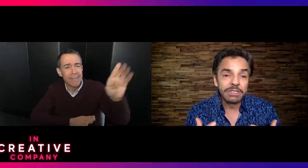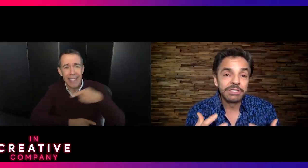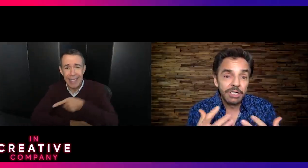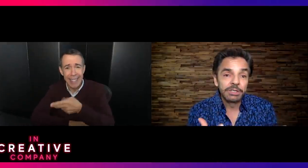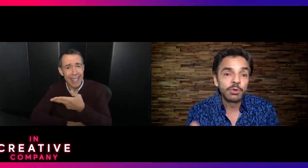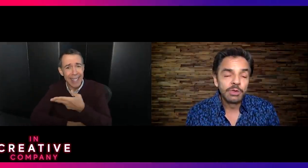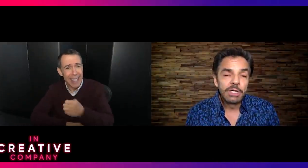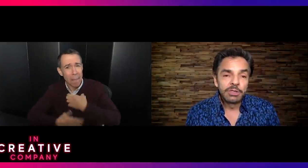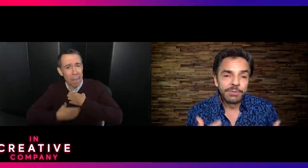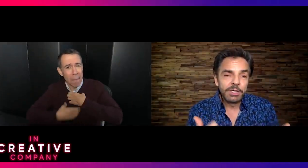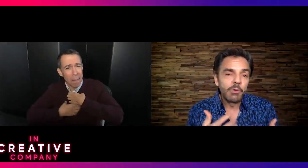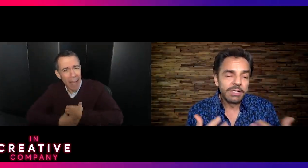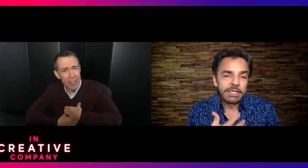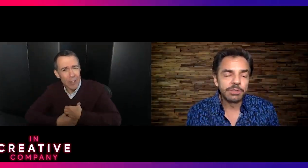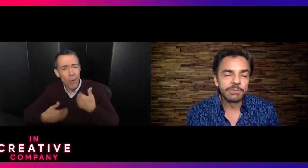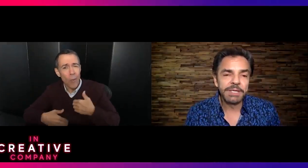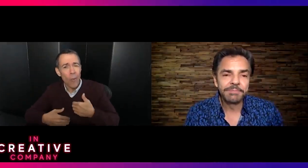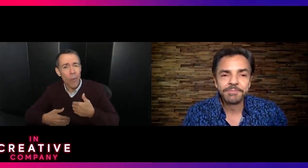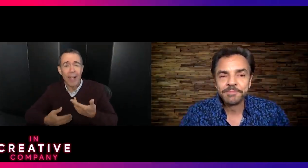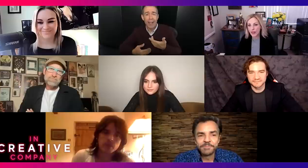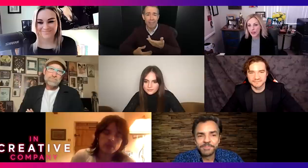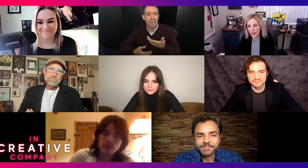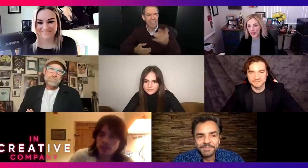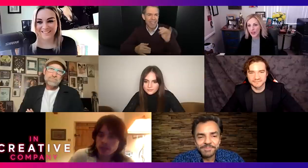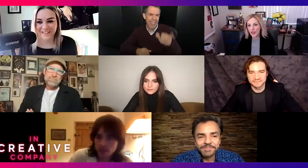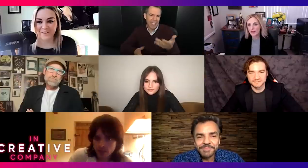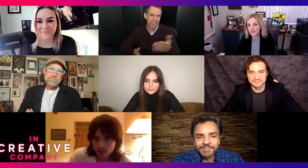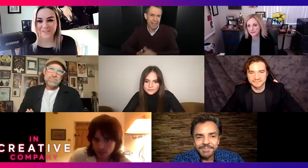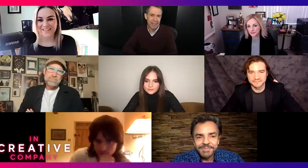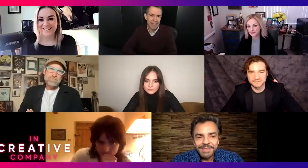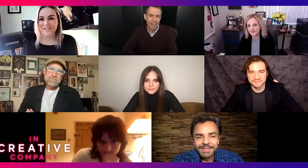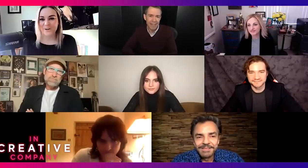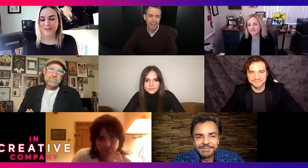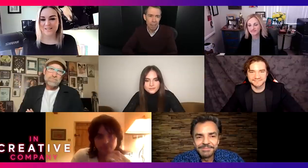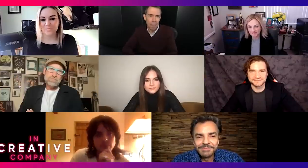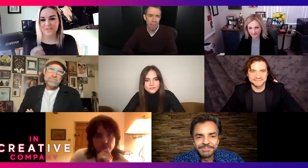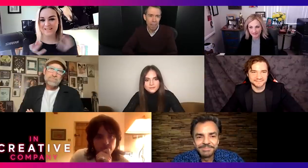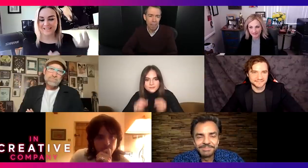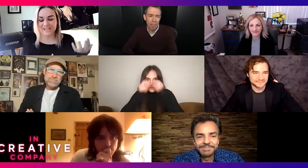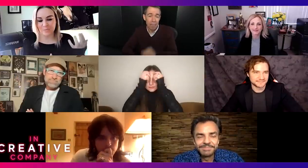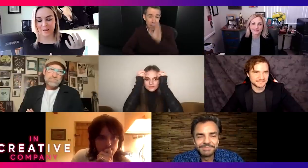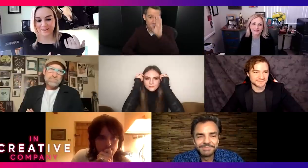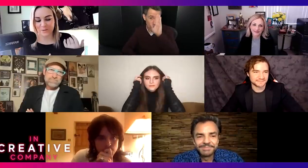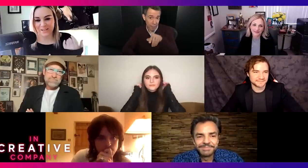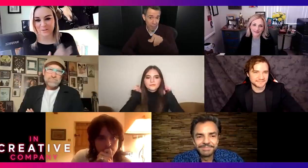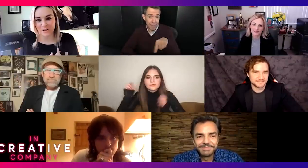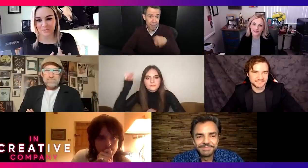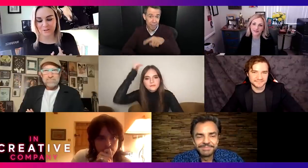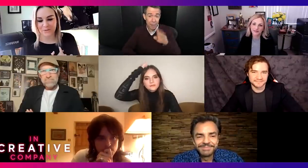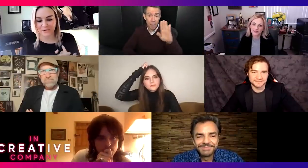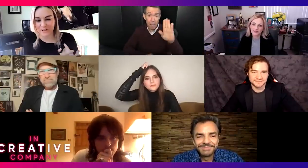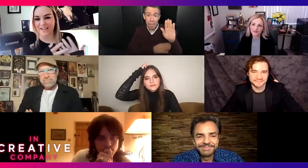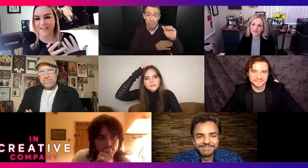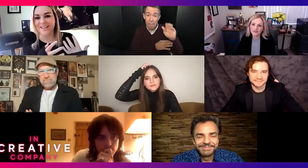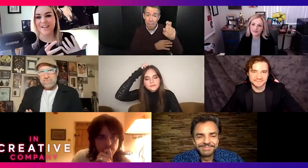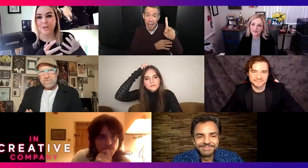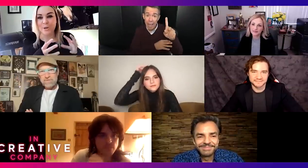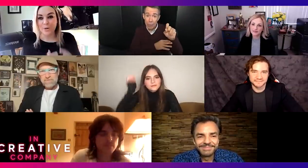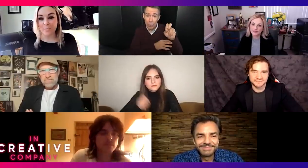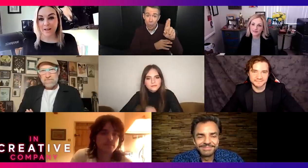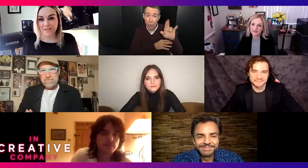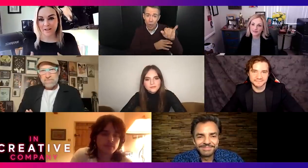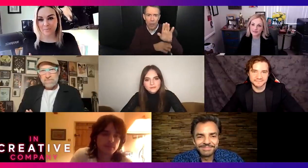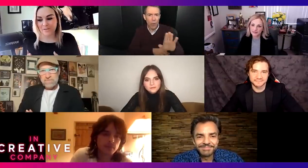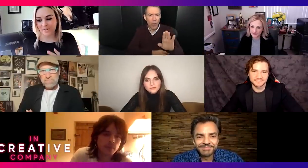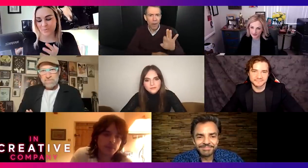time, he wants her to become what he couldn't be. Yeah. You know, and with that idea of backstory as well for you, Ferdia, you